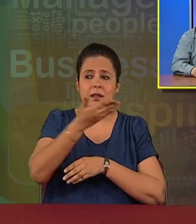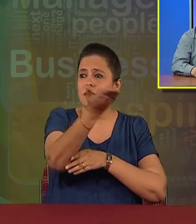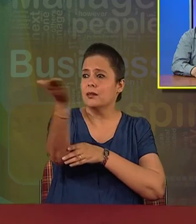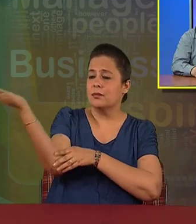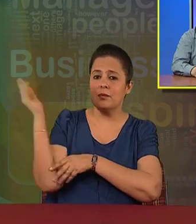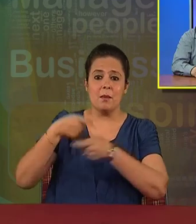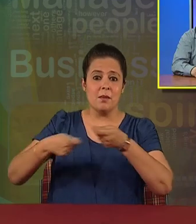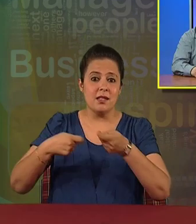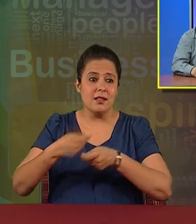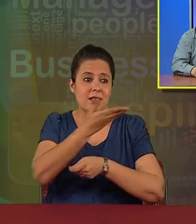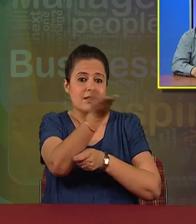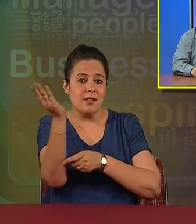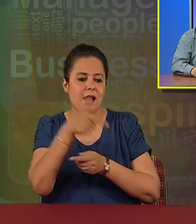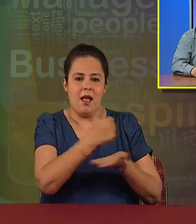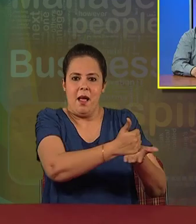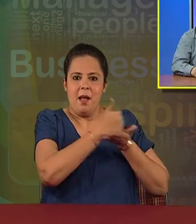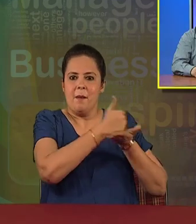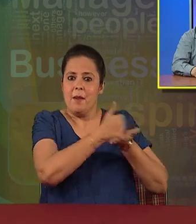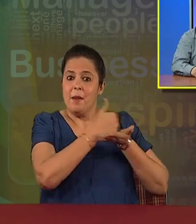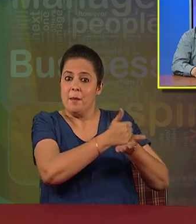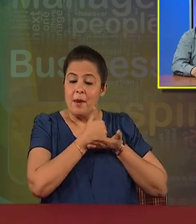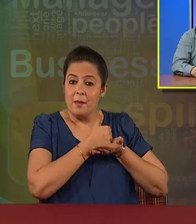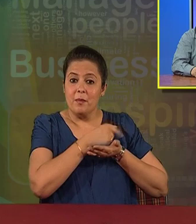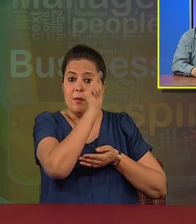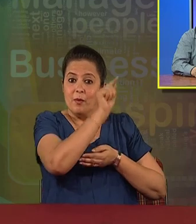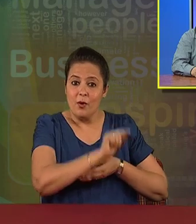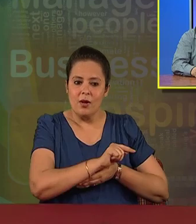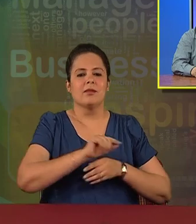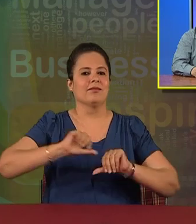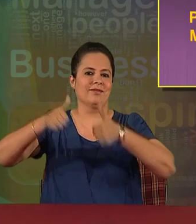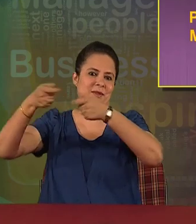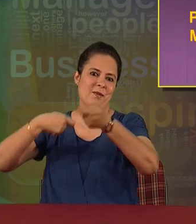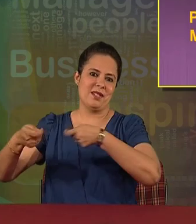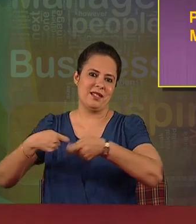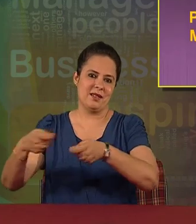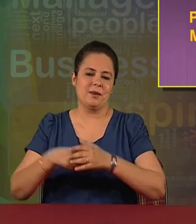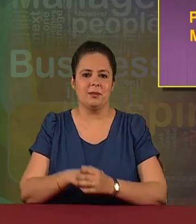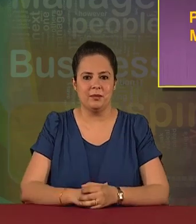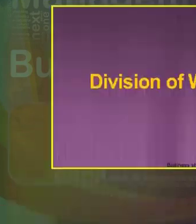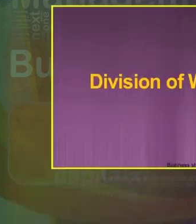organizations and will certainly help in the achievement of their operations successfully.